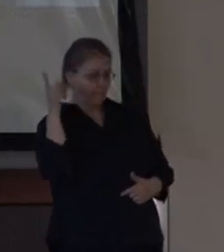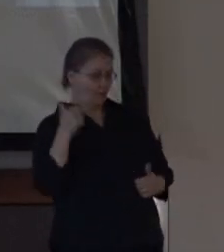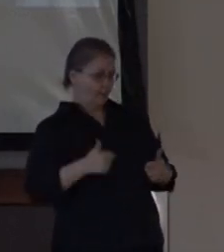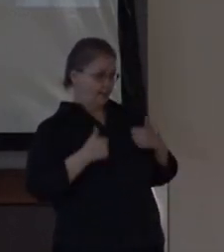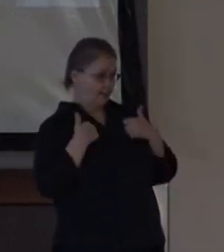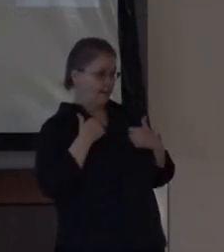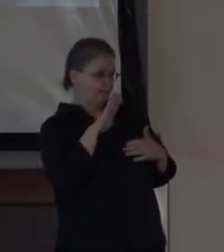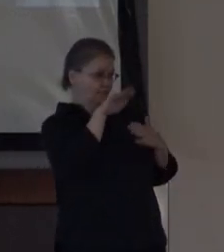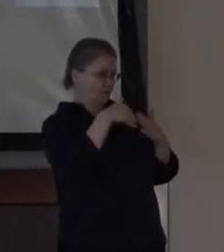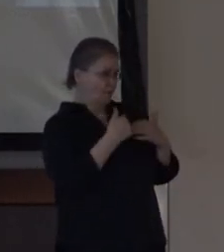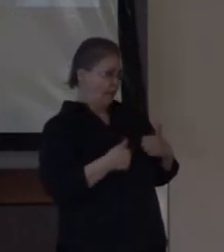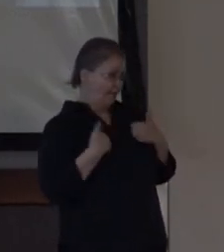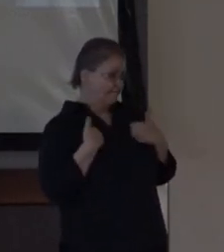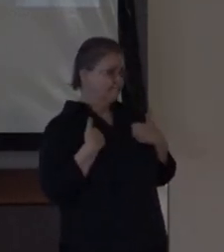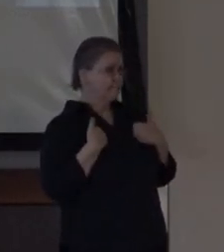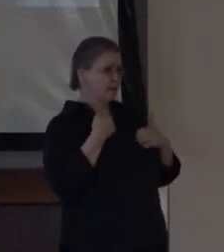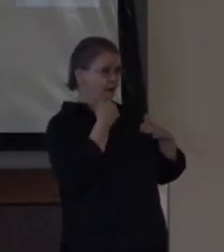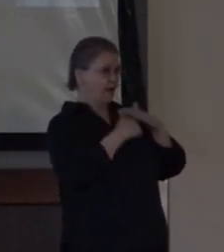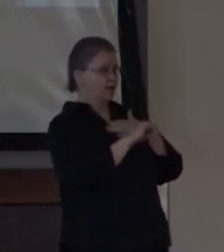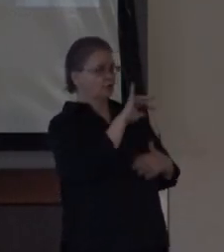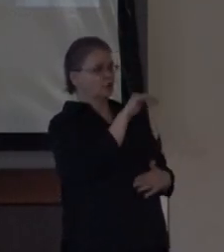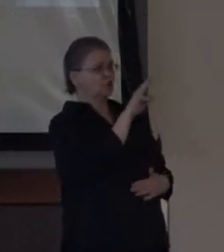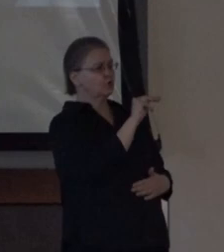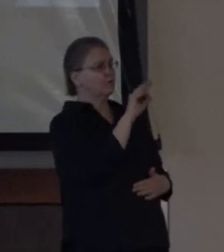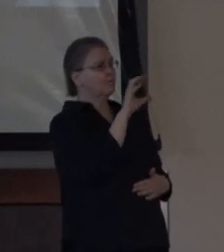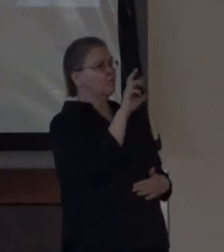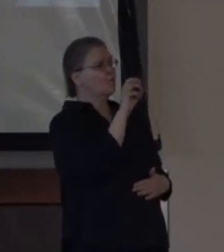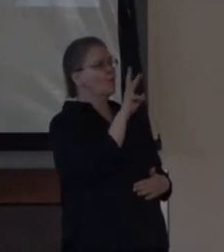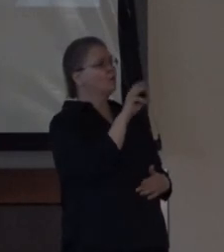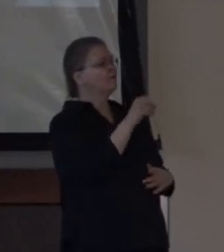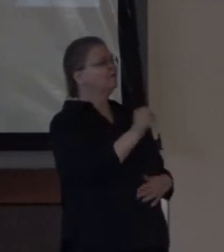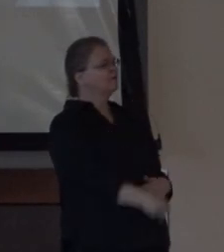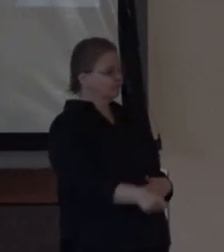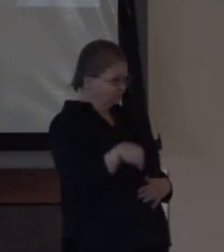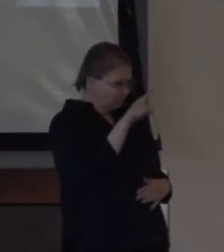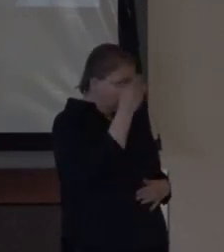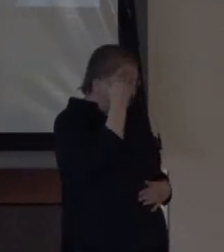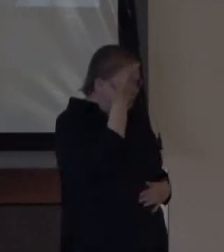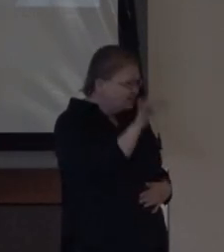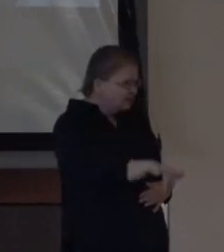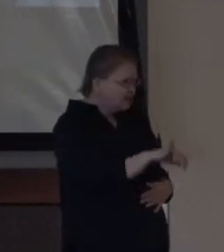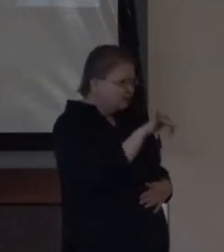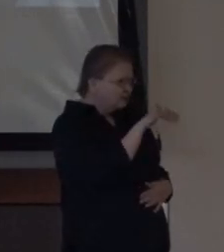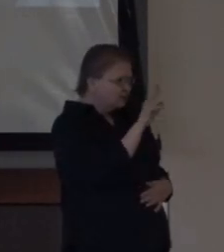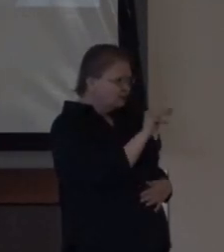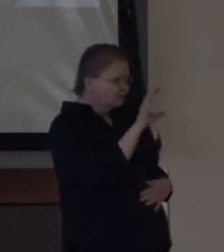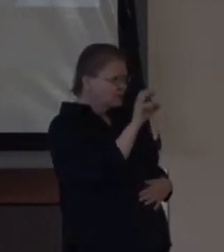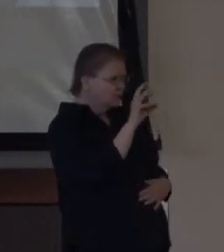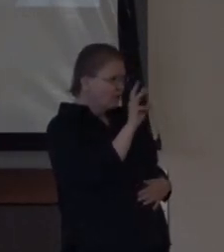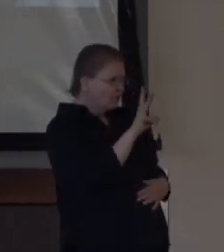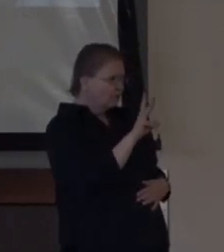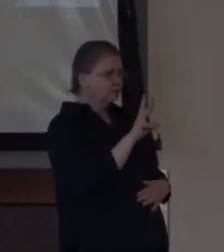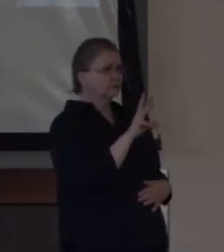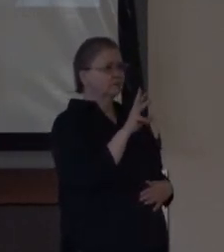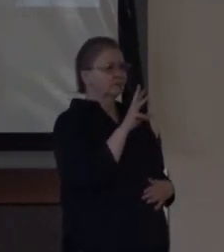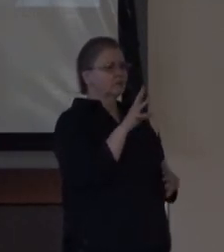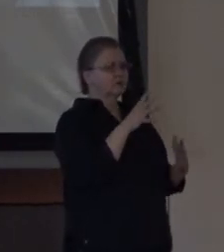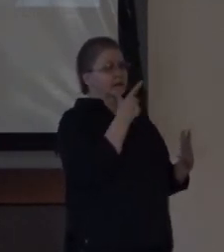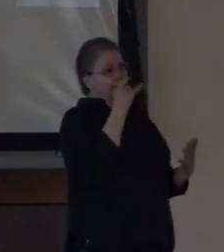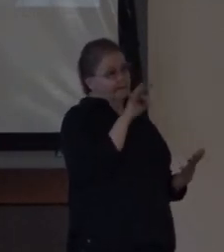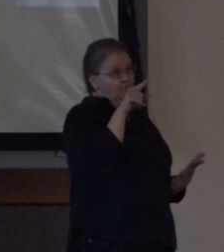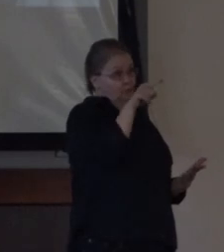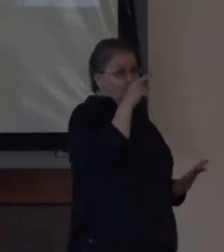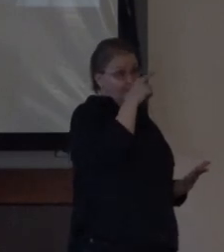My great-grandfather lived nearly his entire life under Jim Crow in the South. Does everybody know what Jim Crow was? It was a law that said if you were